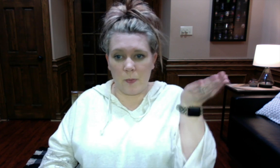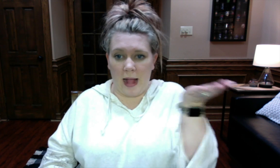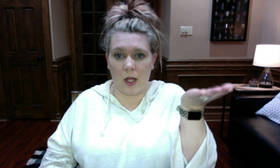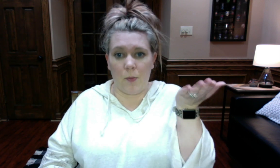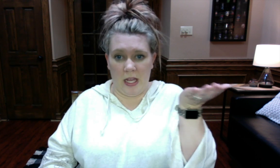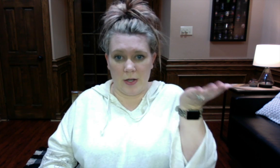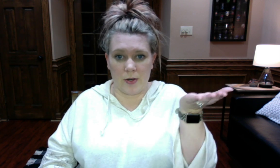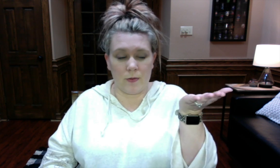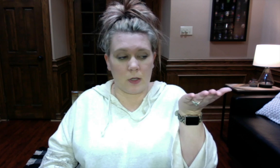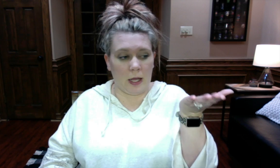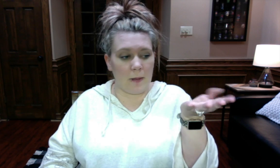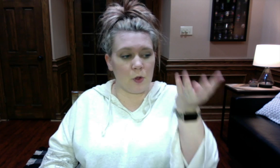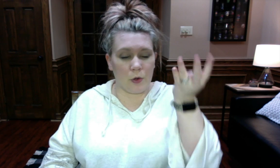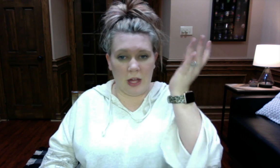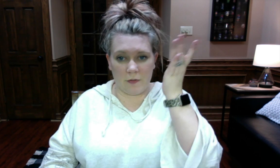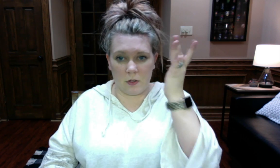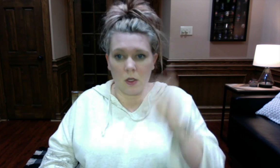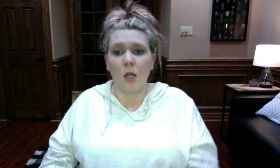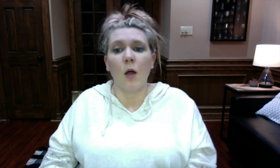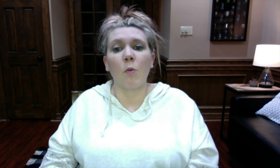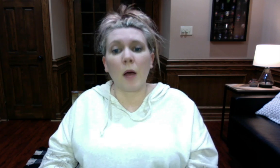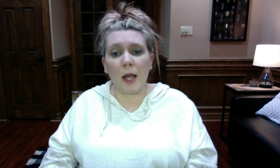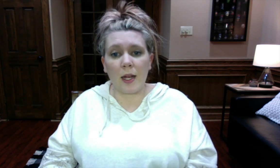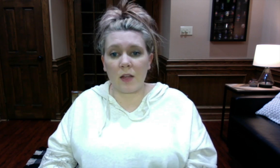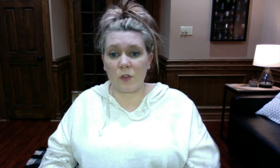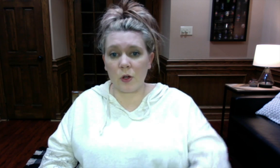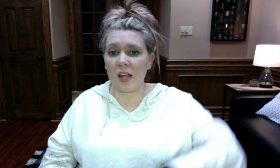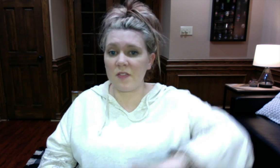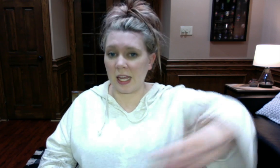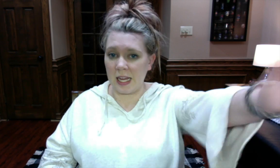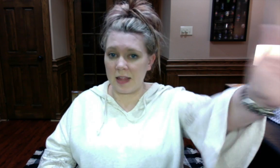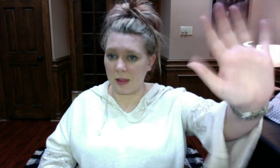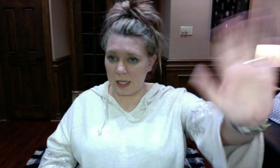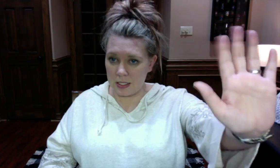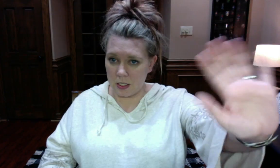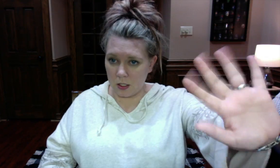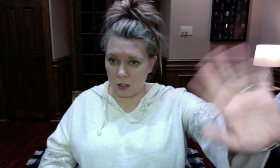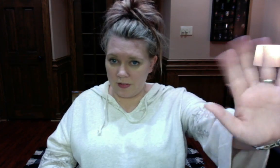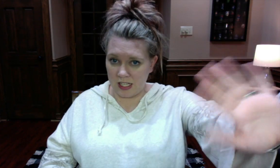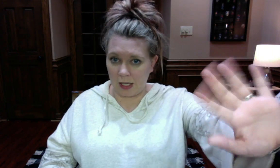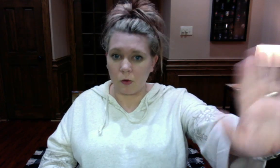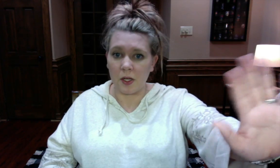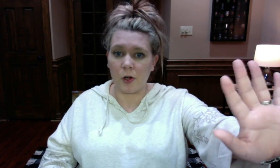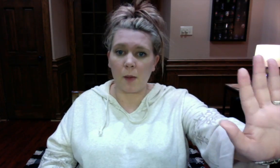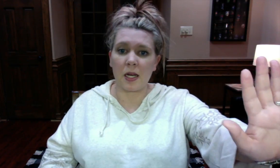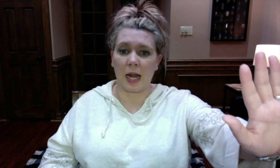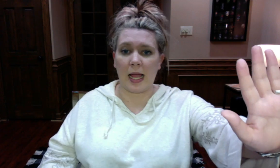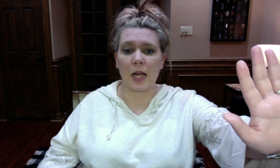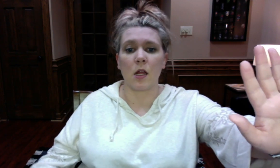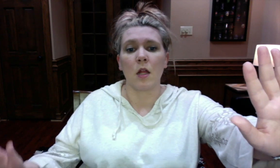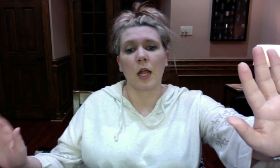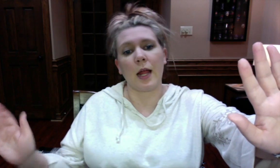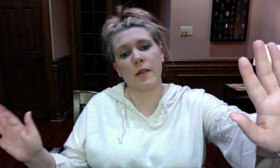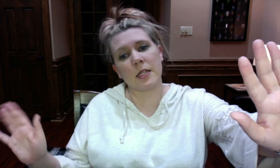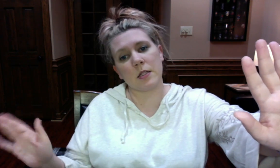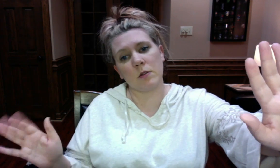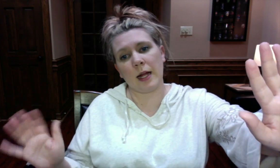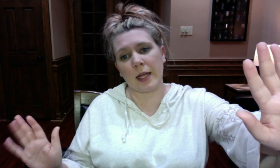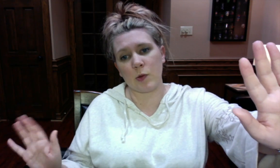backup hand. Okay? Your left. But if you're left-handed, this left hand will be your dominant hand, and this little right hand will